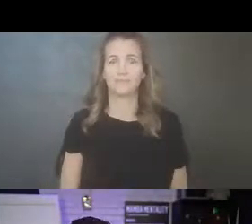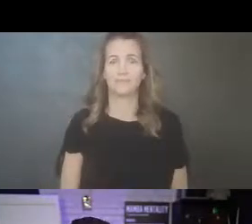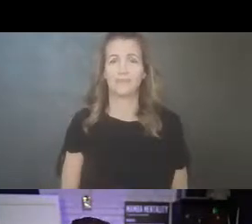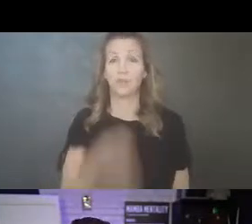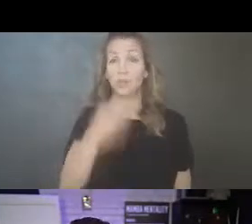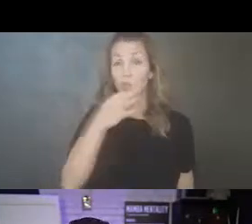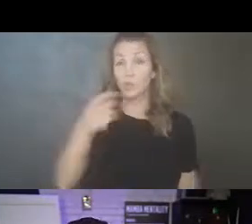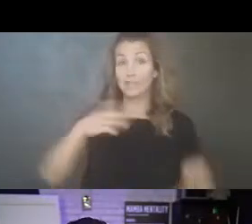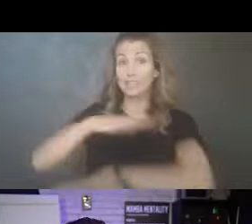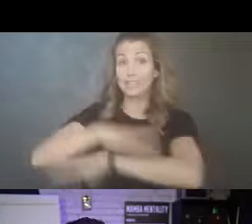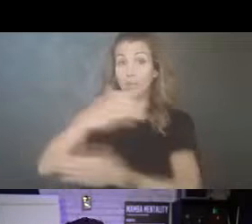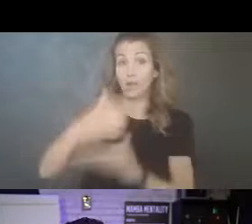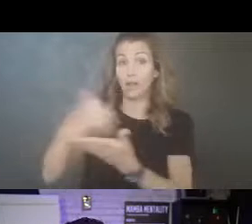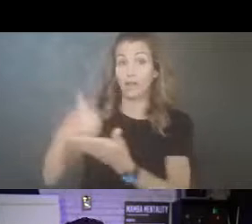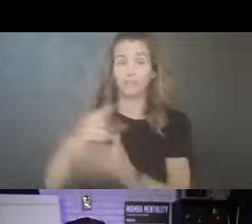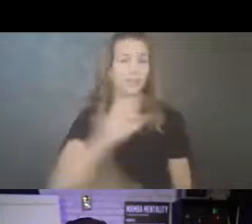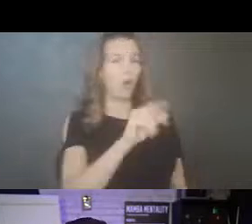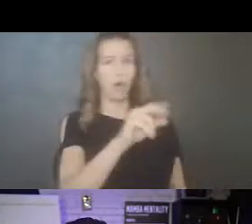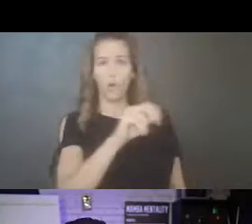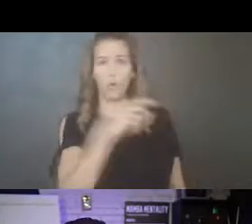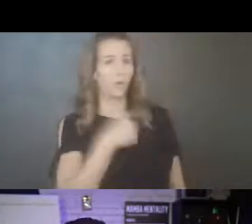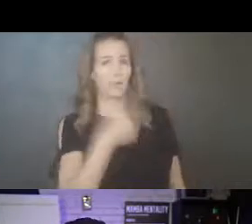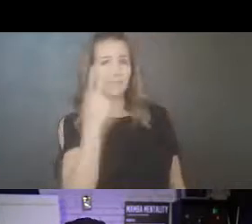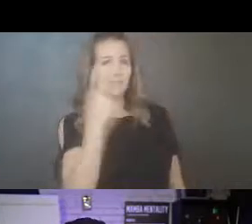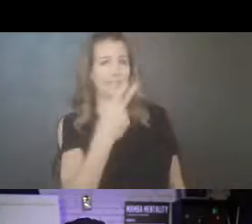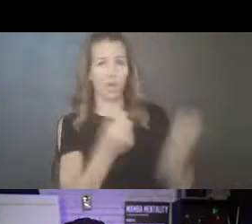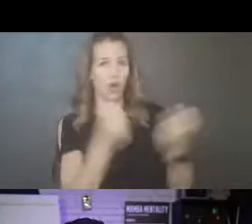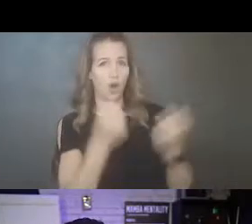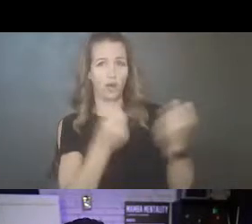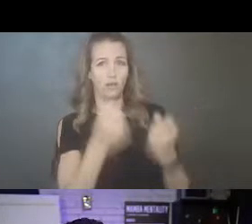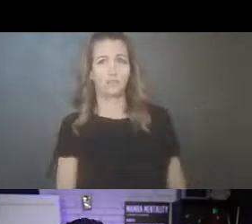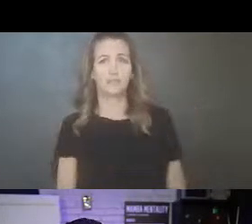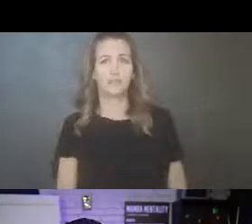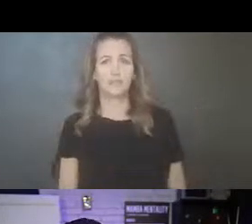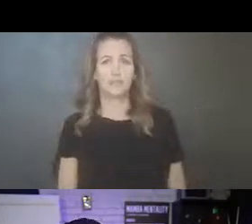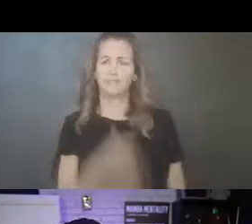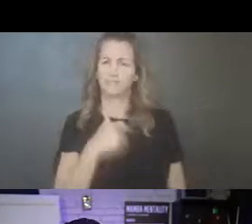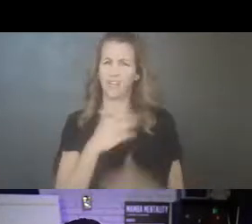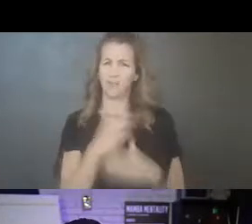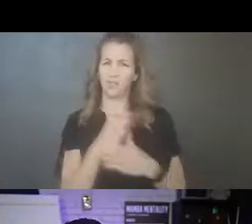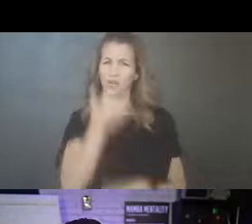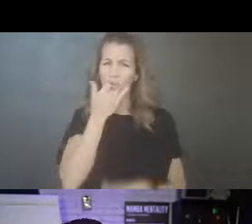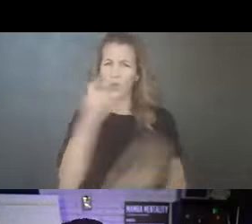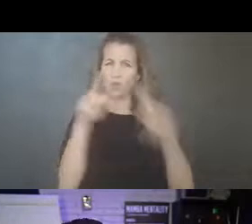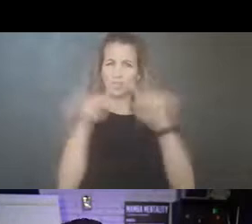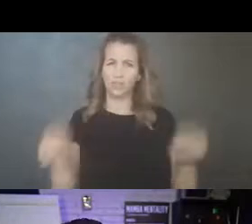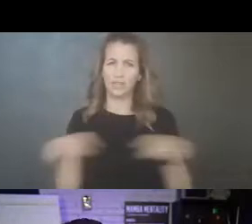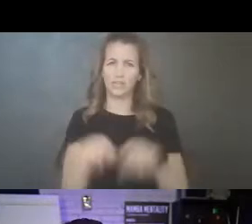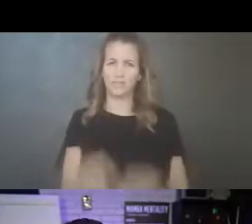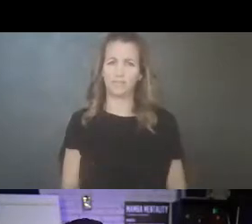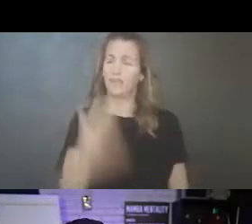know we're not seeing. We're seeing a car now. Oh, you're seeing. Okay, it's sharing the wrong screen. Okay. Well, thank you for telling